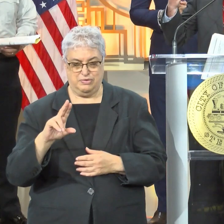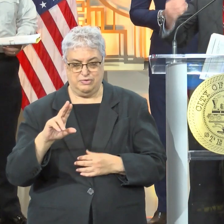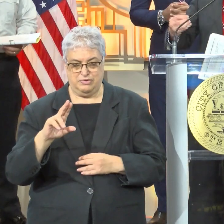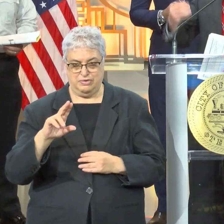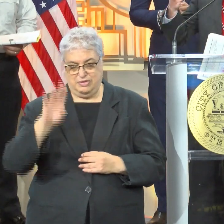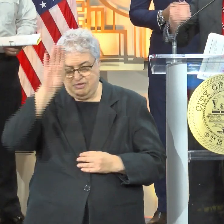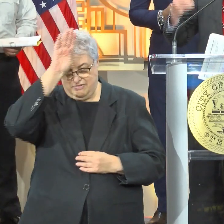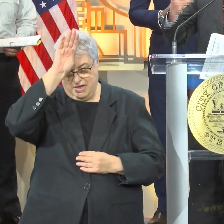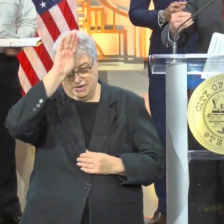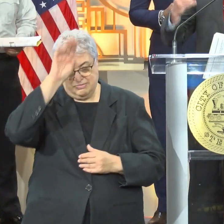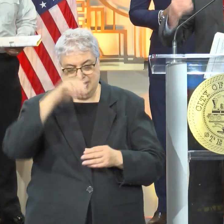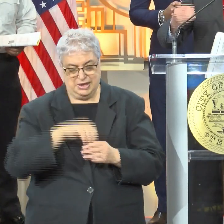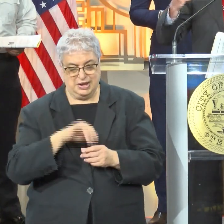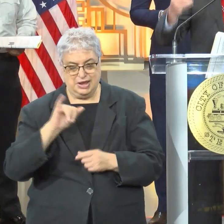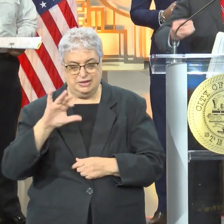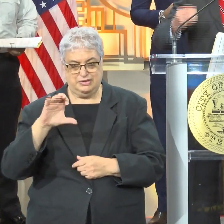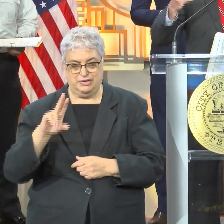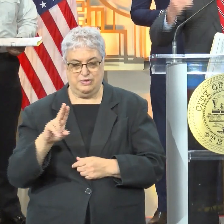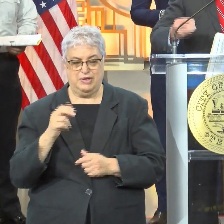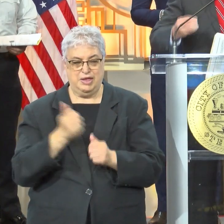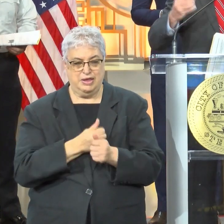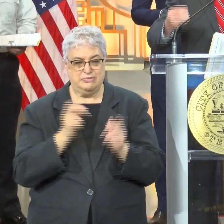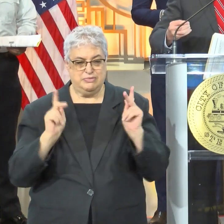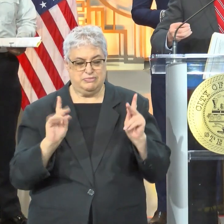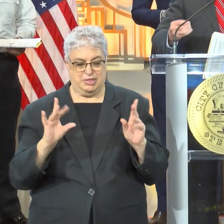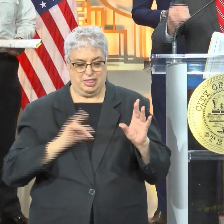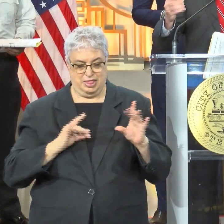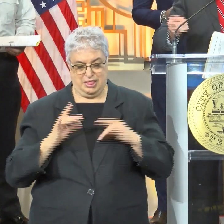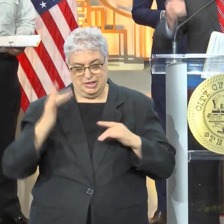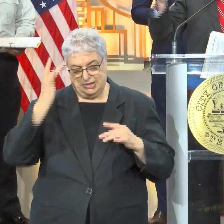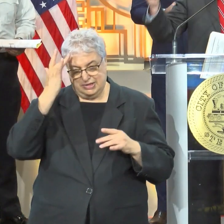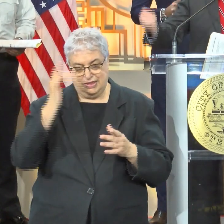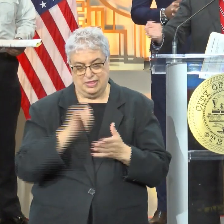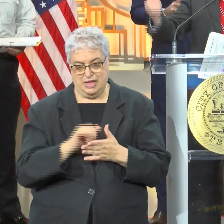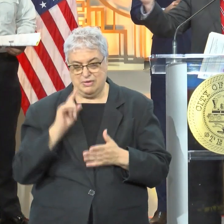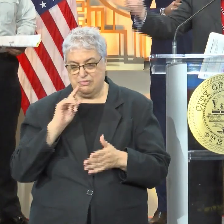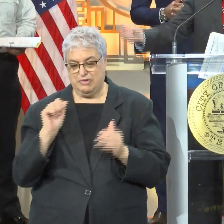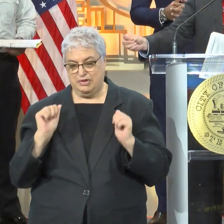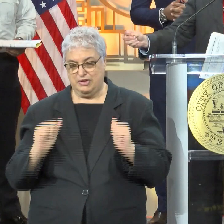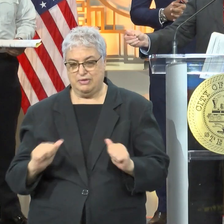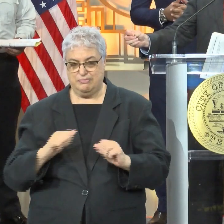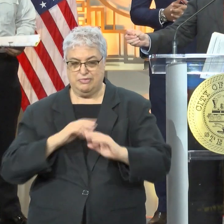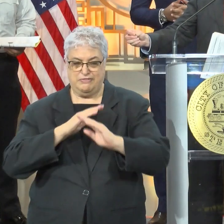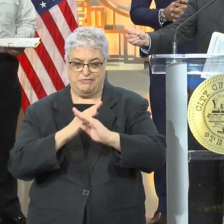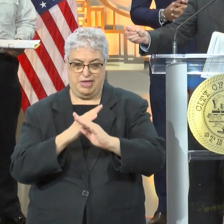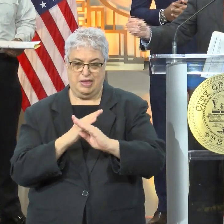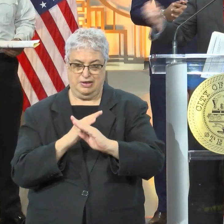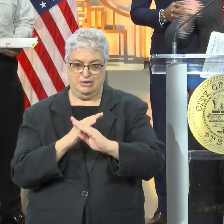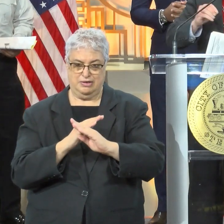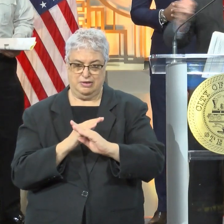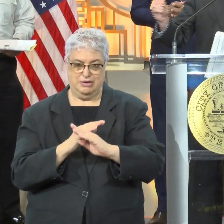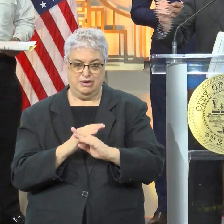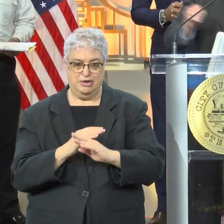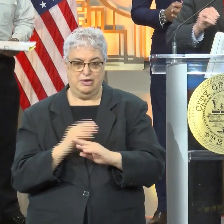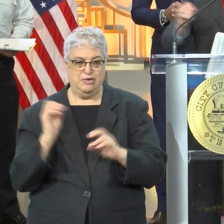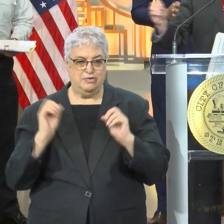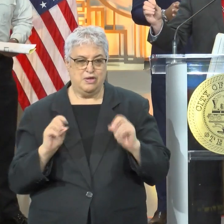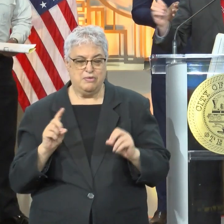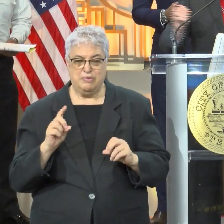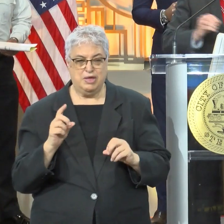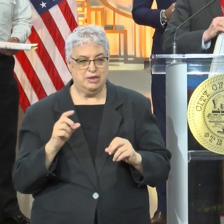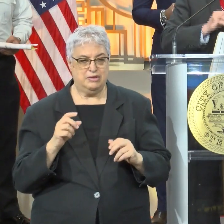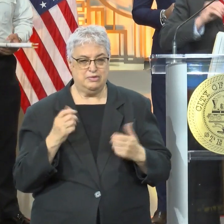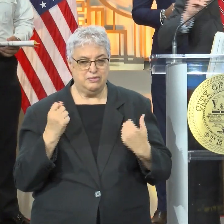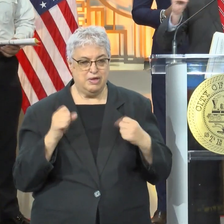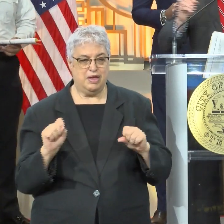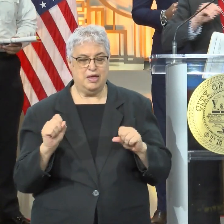we need to consider that each and every one of these people who are infected and hospitalized, that was a preventable infection. Nobody was malicious along the